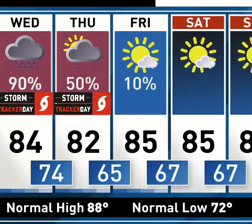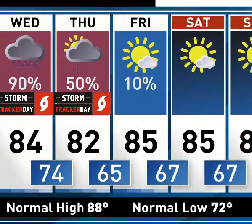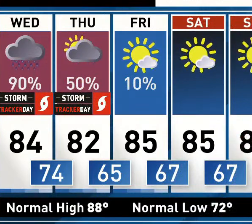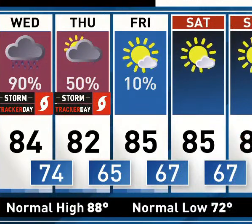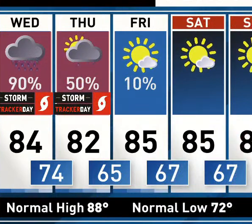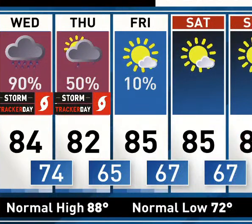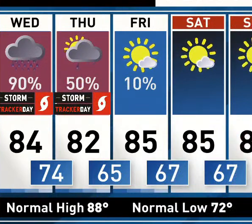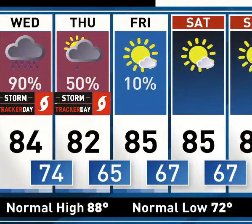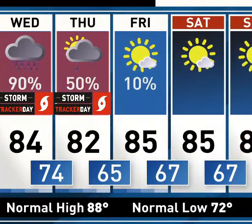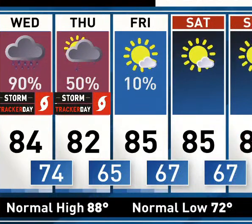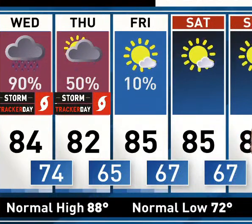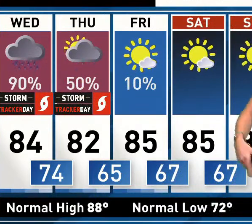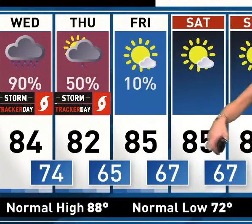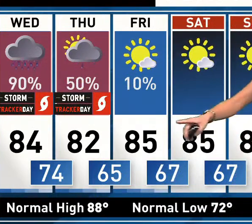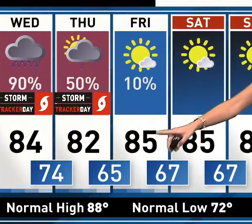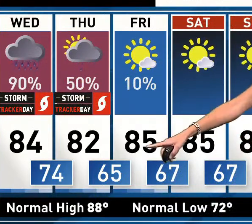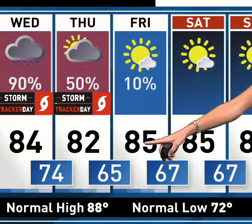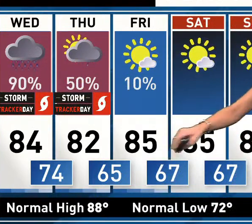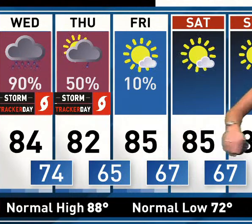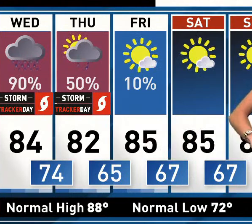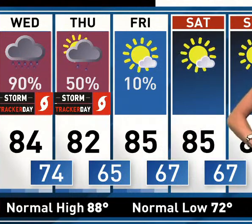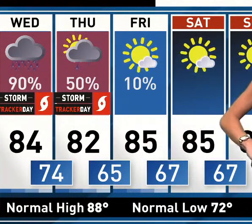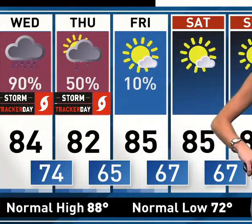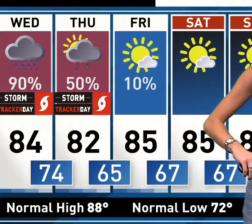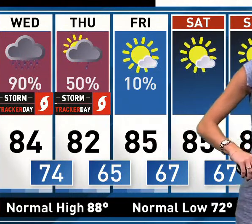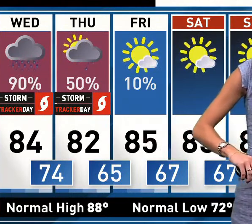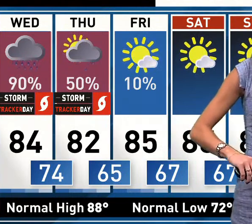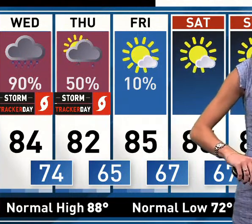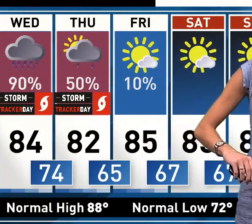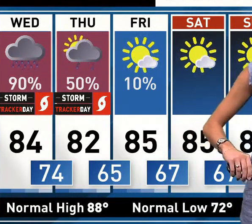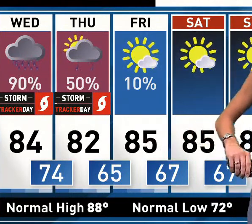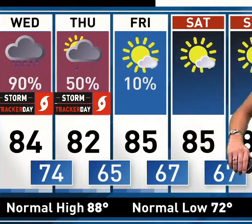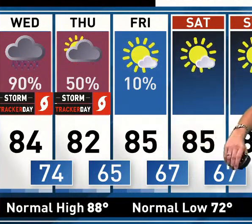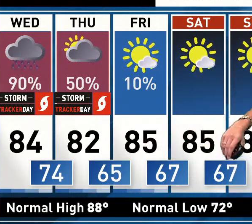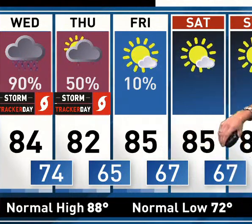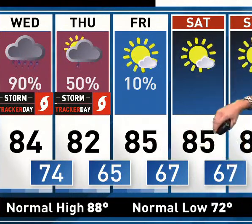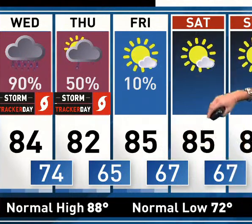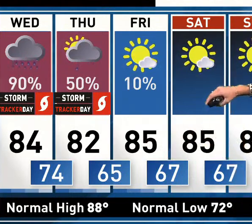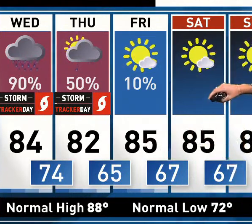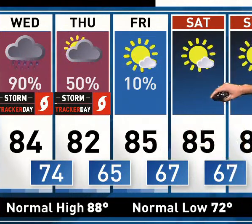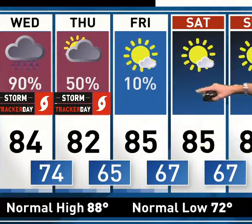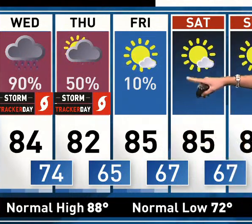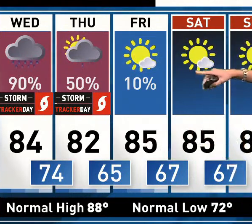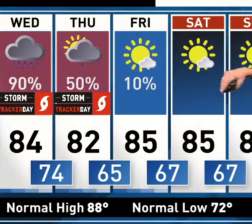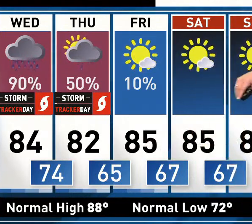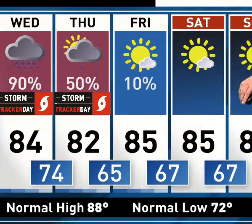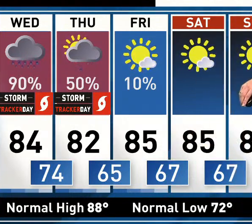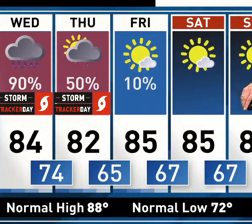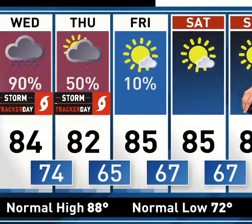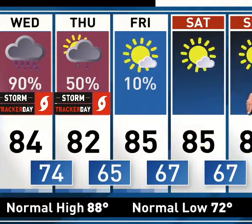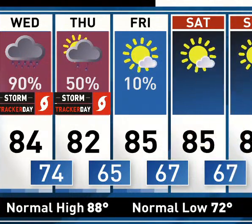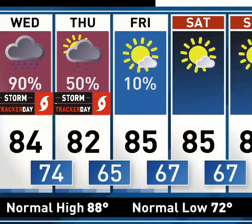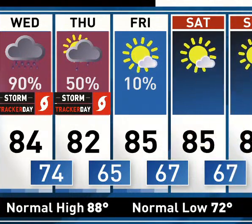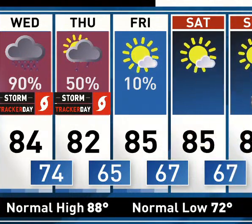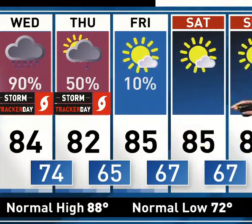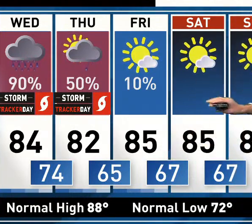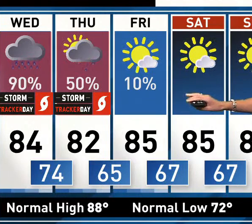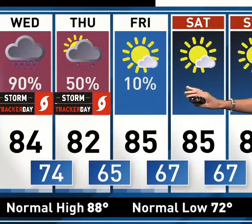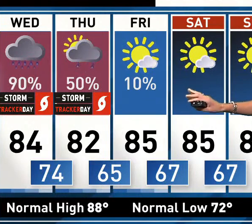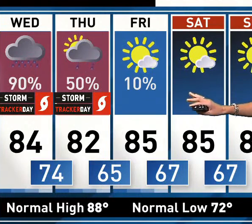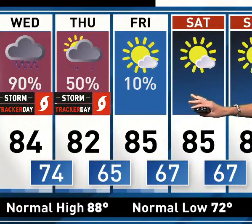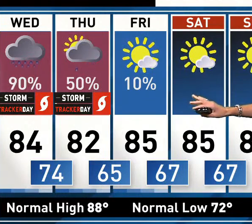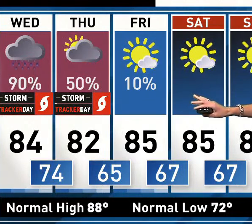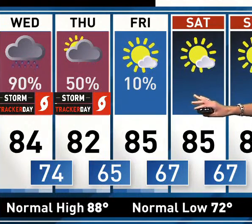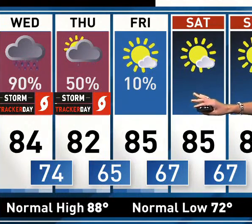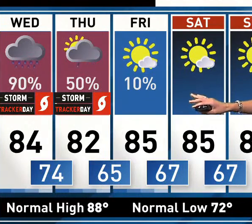through, brings us those impacts. Temperatures will stay just a little bit cooler in the low to mid 80s. But then after that storm passes, high pressure will